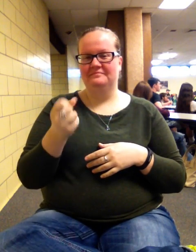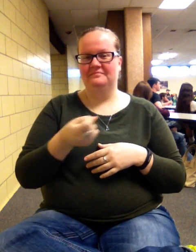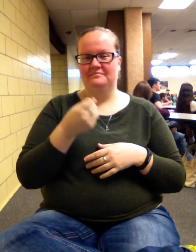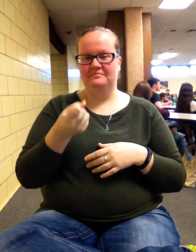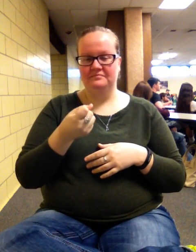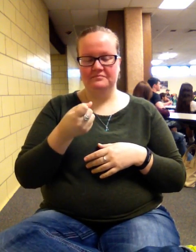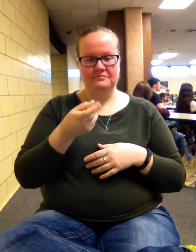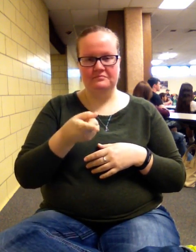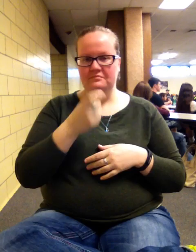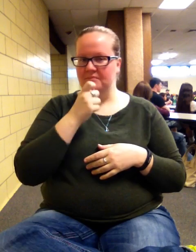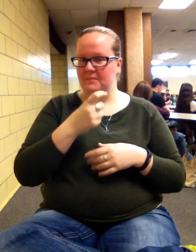don't save me tax.